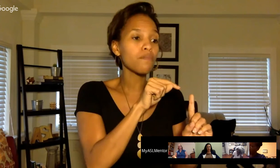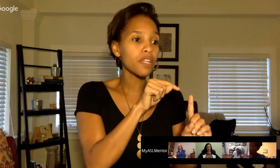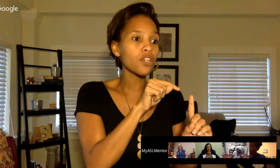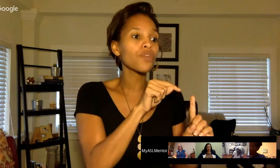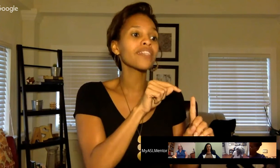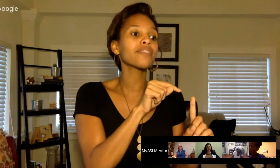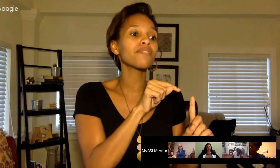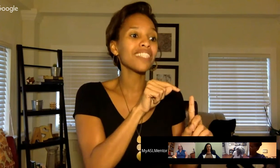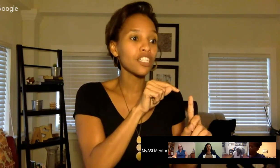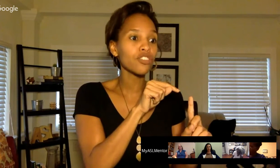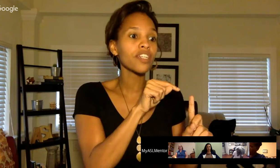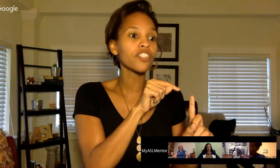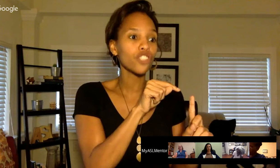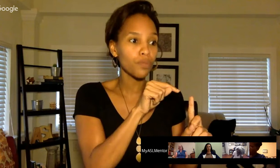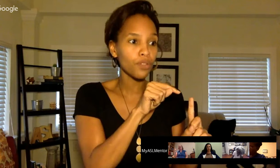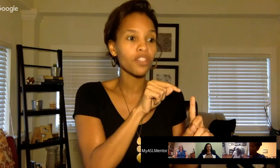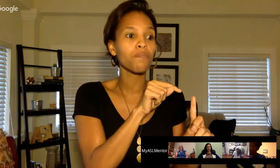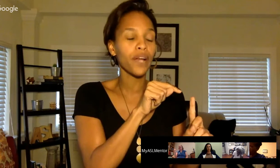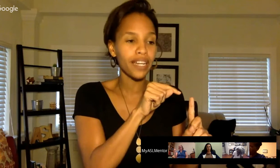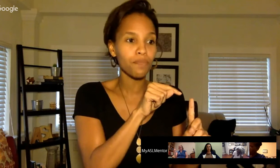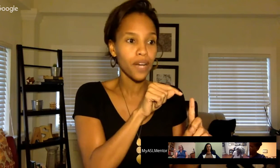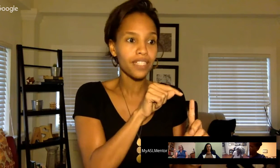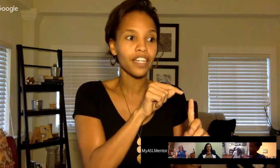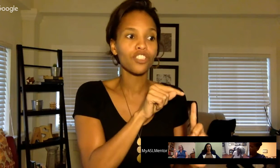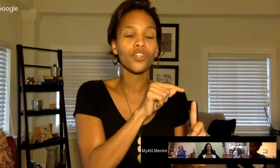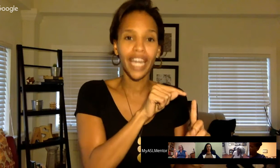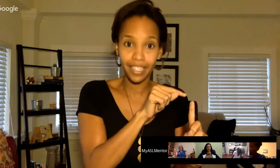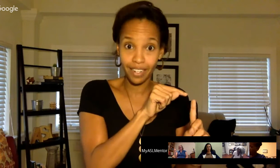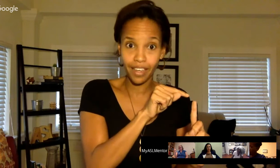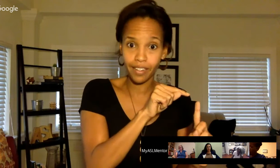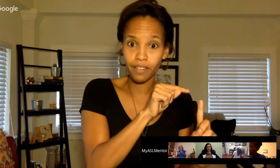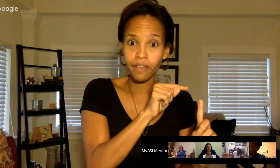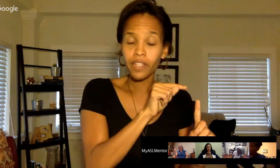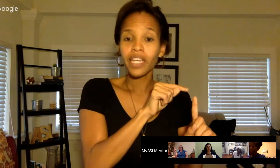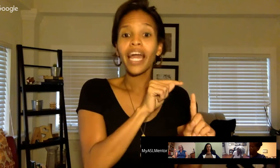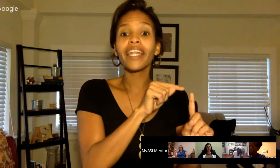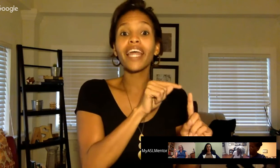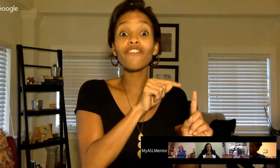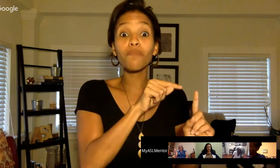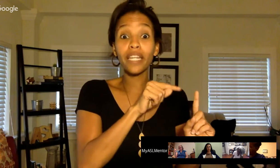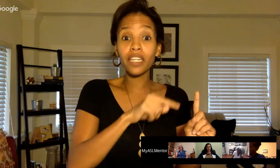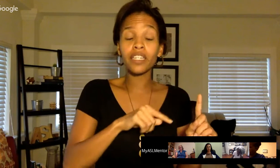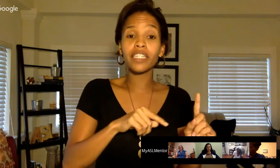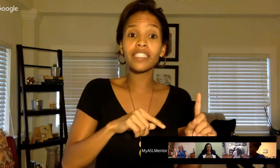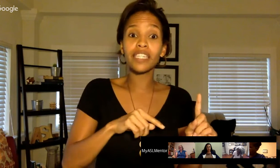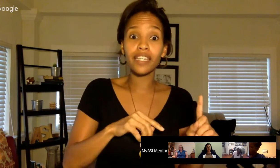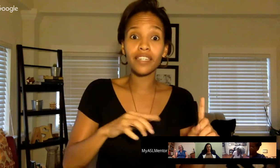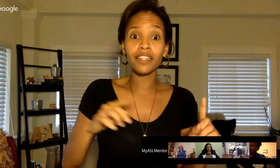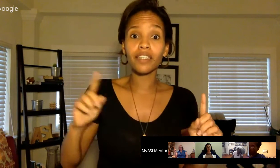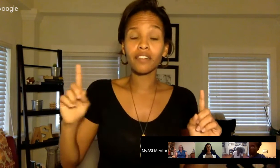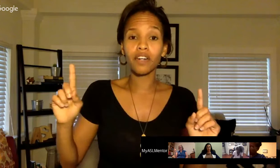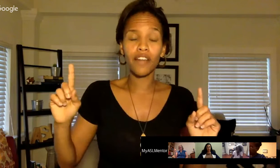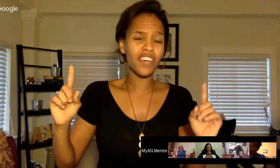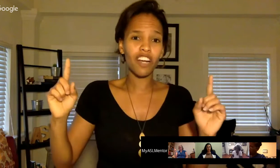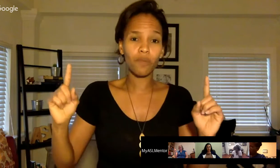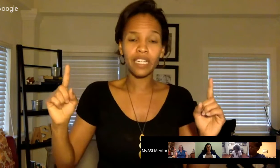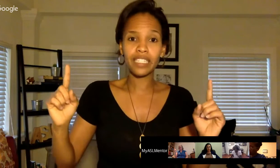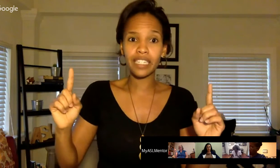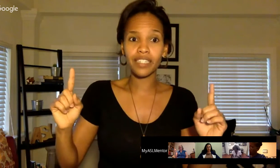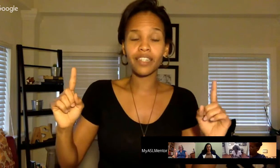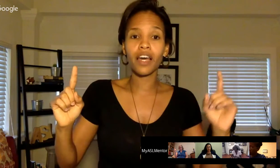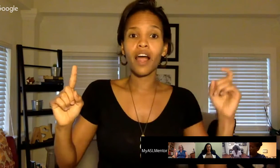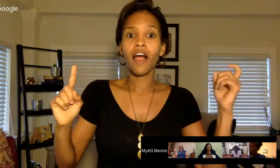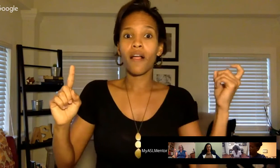for somebody who can substantially contribute to the presidential candidate. And everybody did, I think